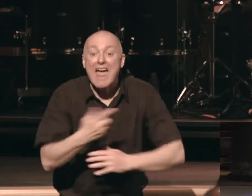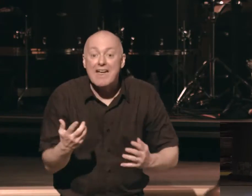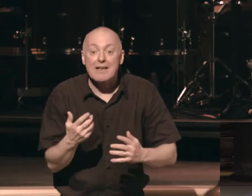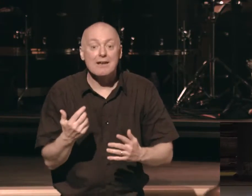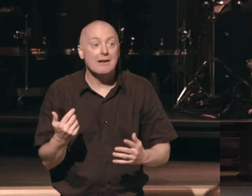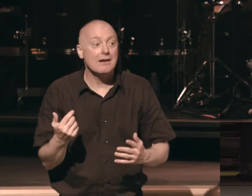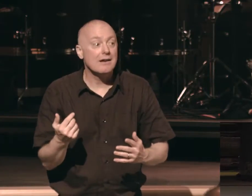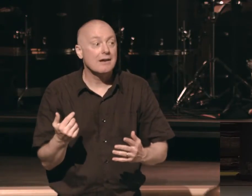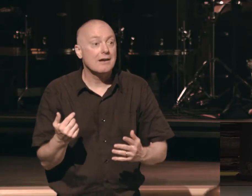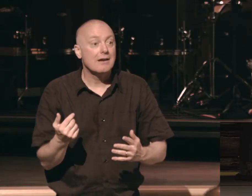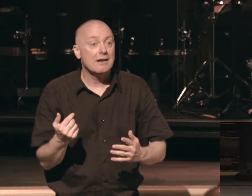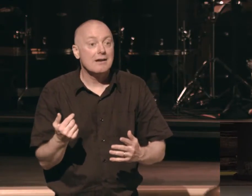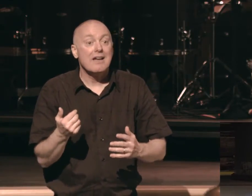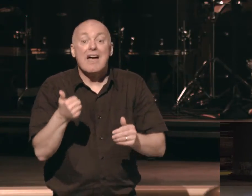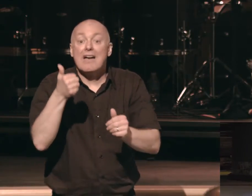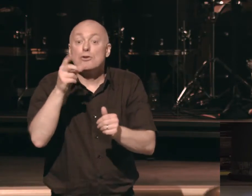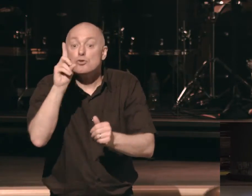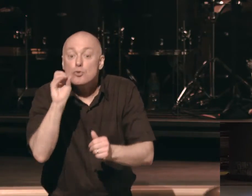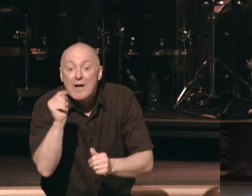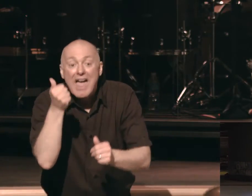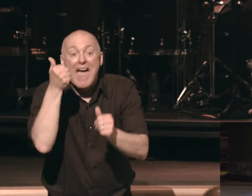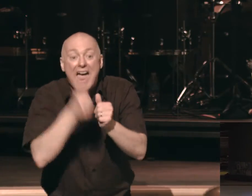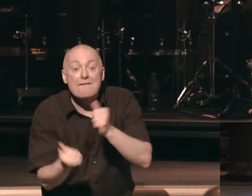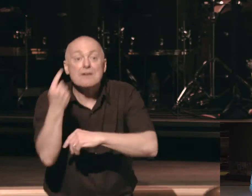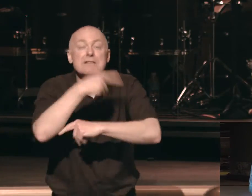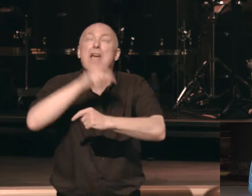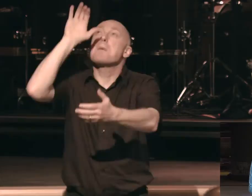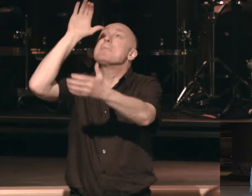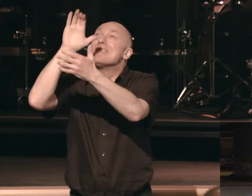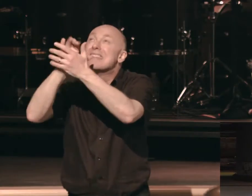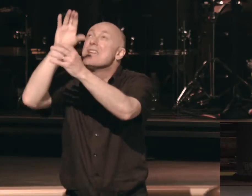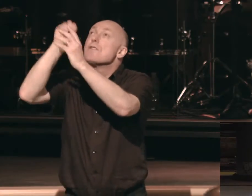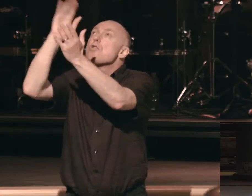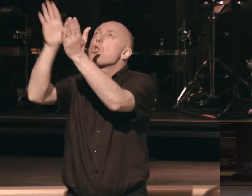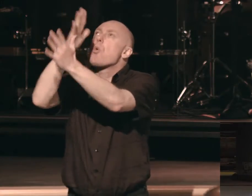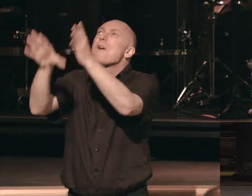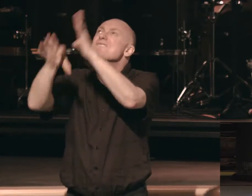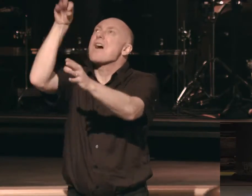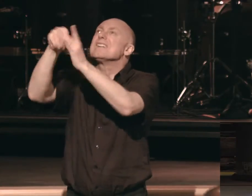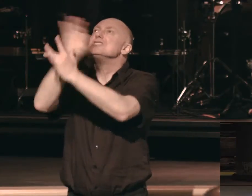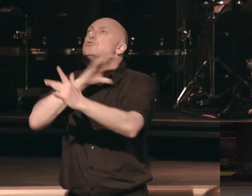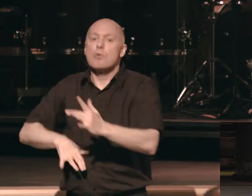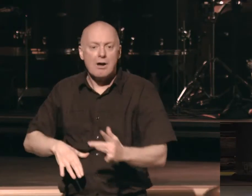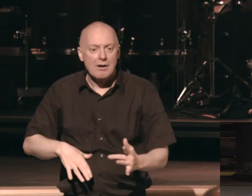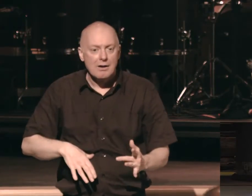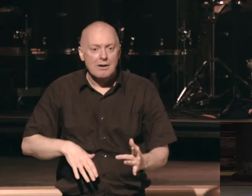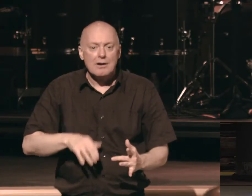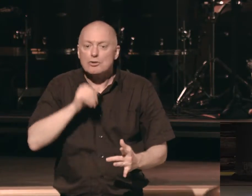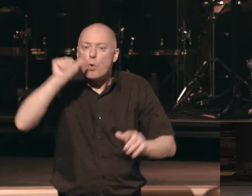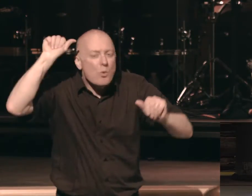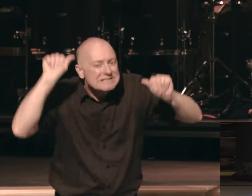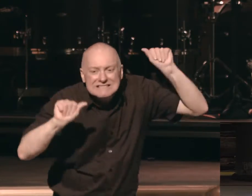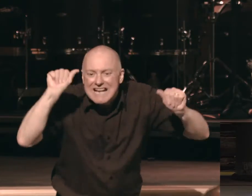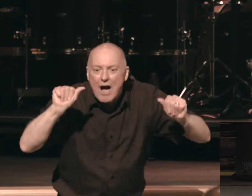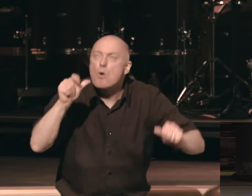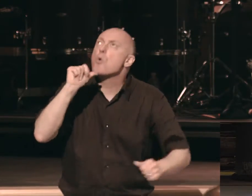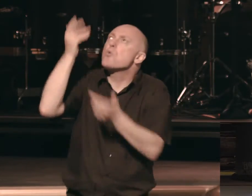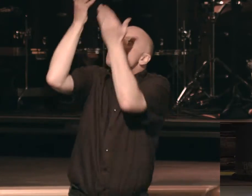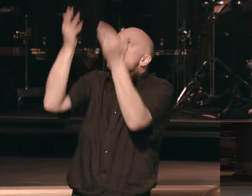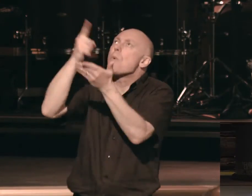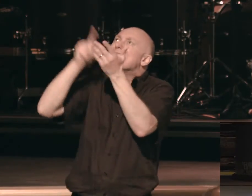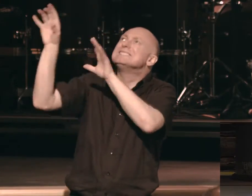Robbie, do it every day. To believe in the glory that is found in Jesus Christ, never underestimating who he is and what he's